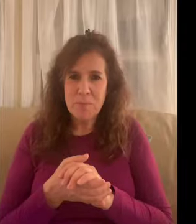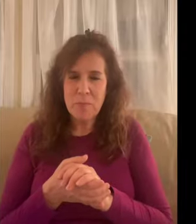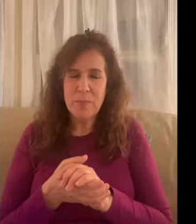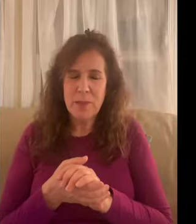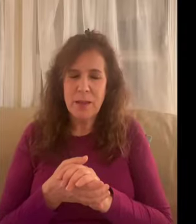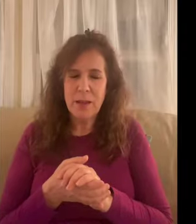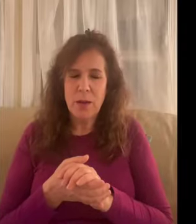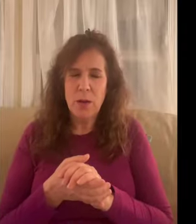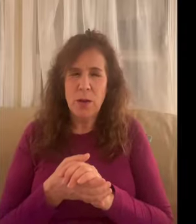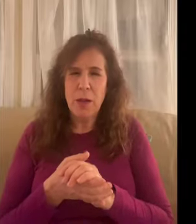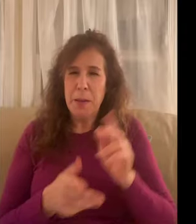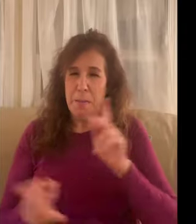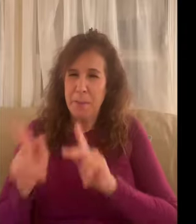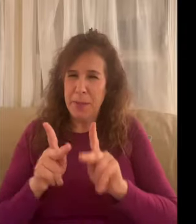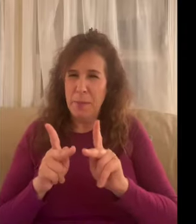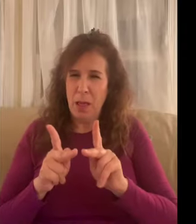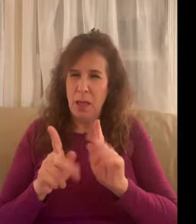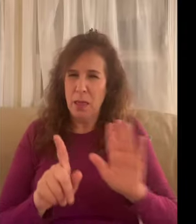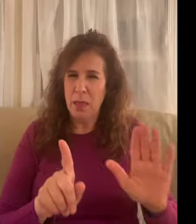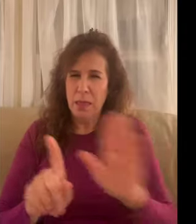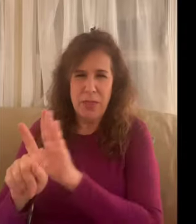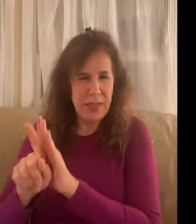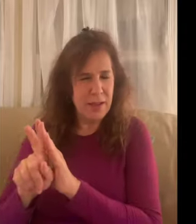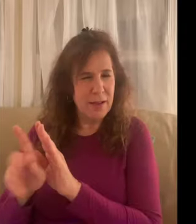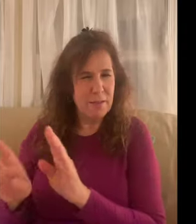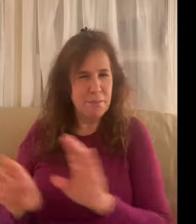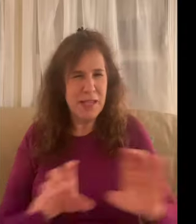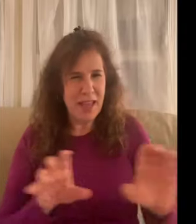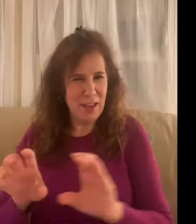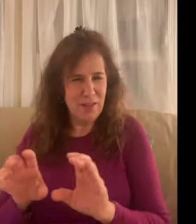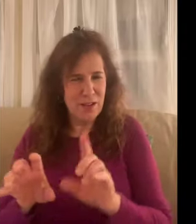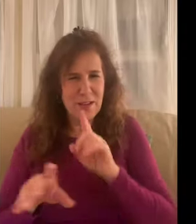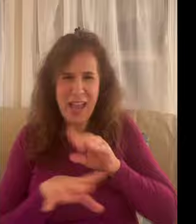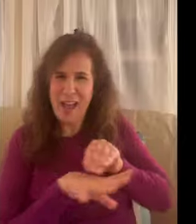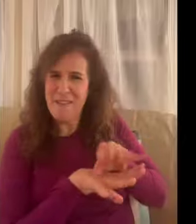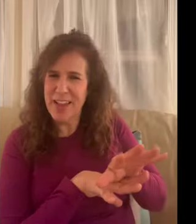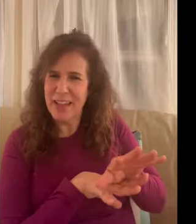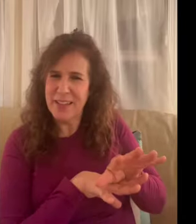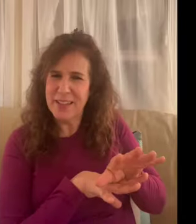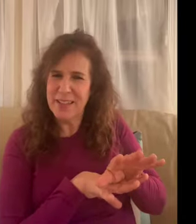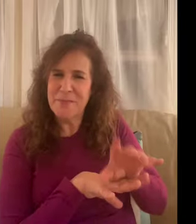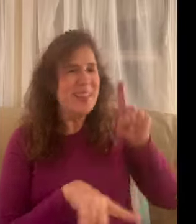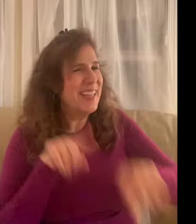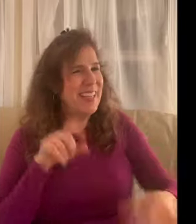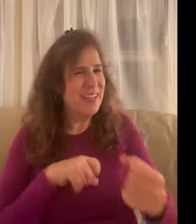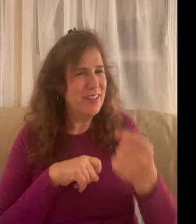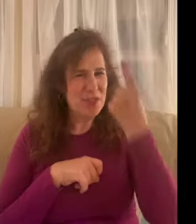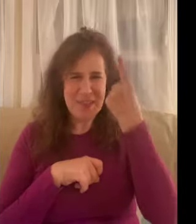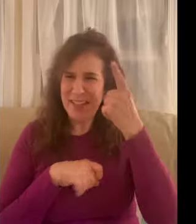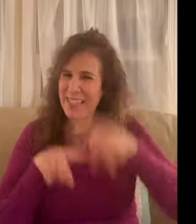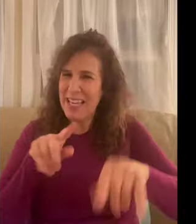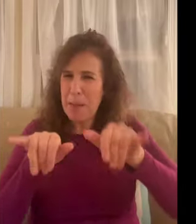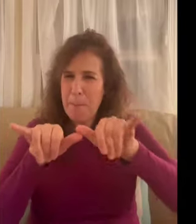do has an effect. We don't know if we can understand it because we can't really measure it in